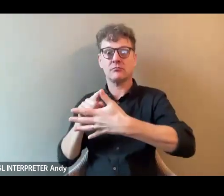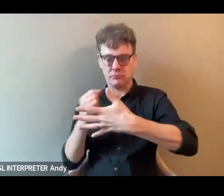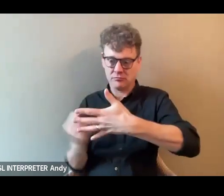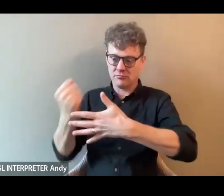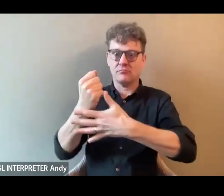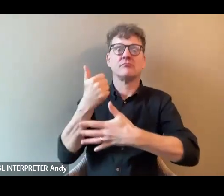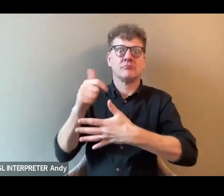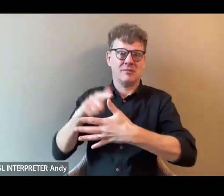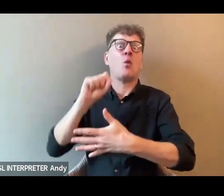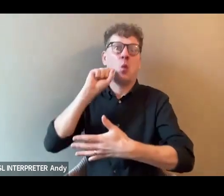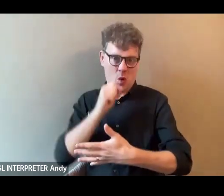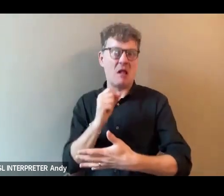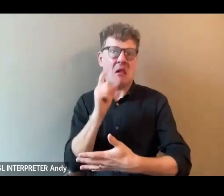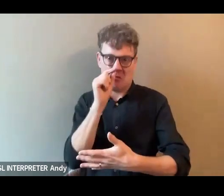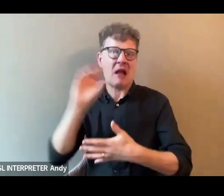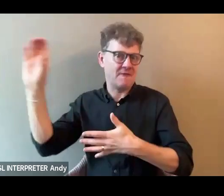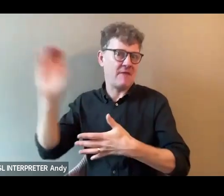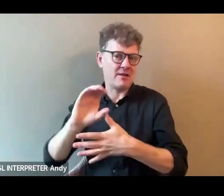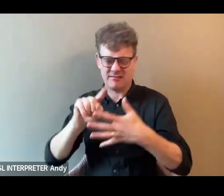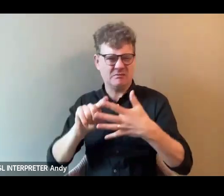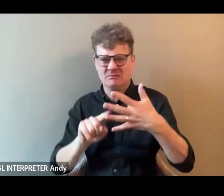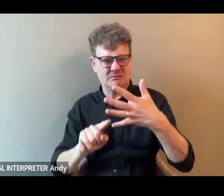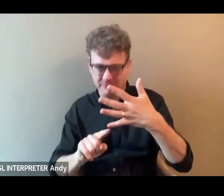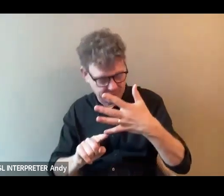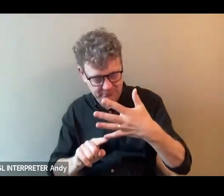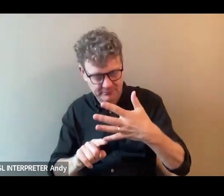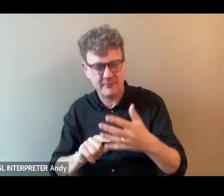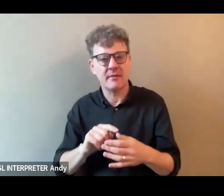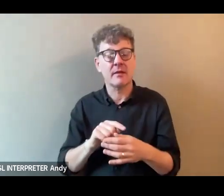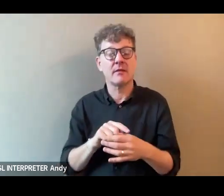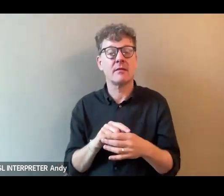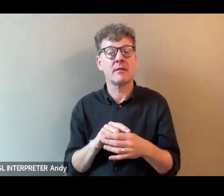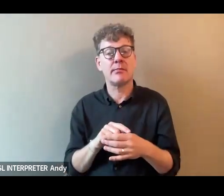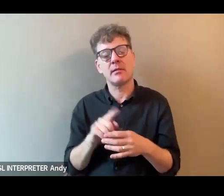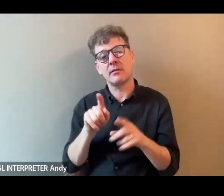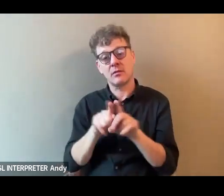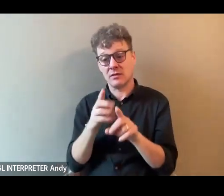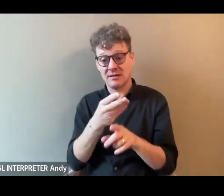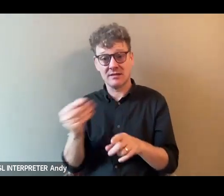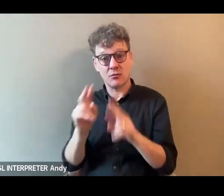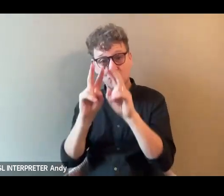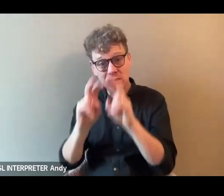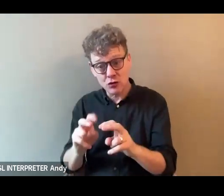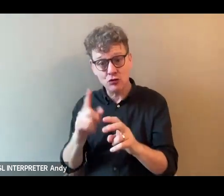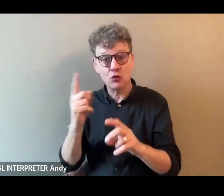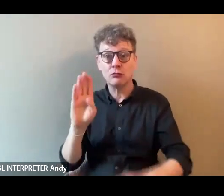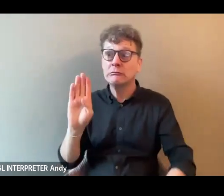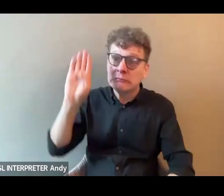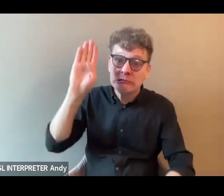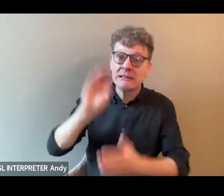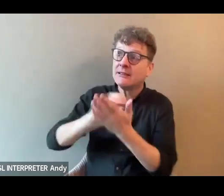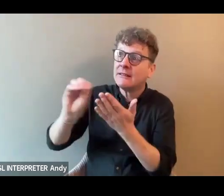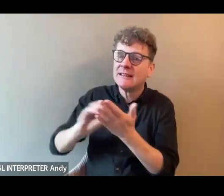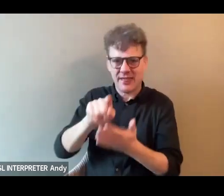to be funded, to the participants who have put forward the bid and the kinds of feedback that they get at the end of